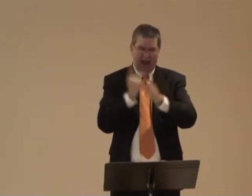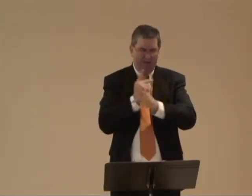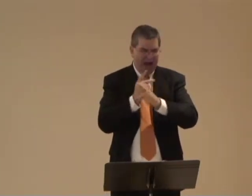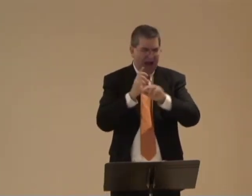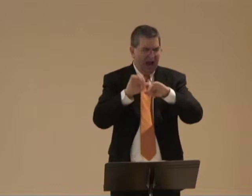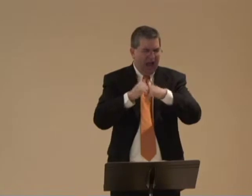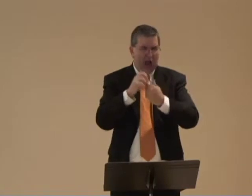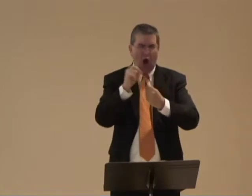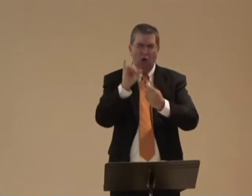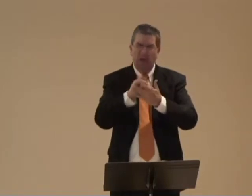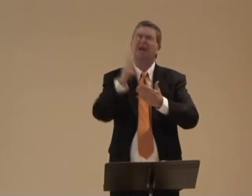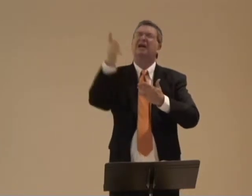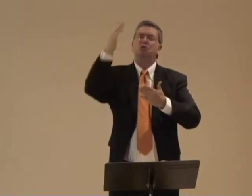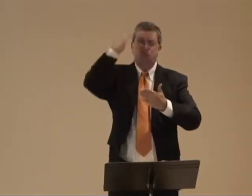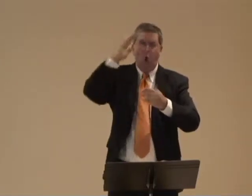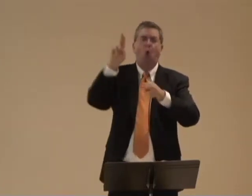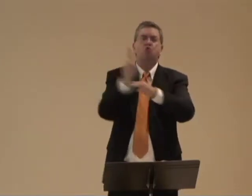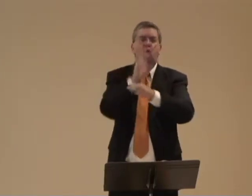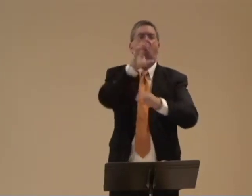were perfectly made.